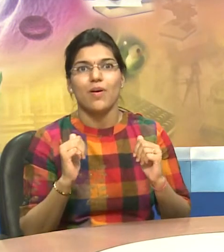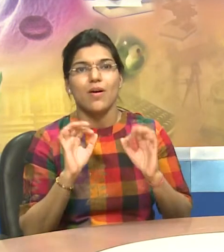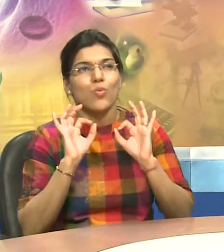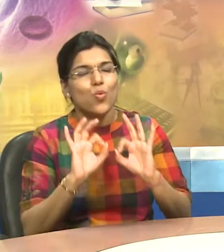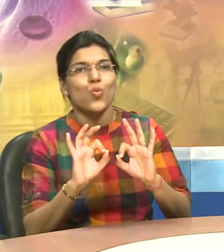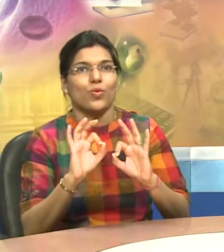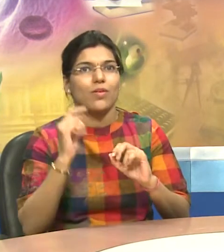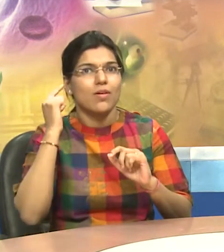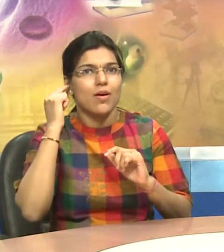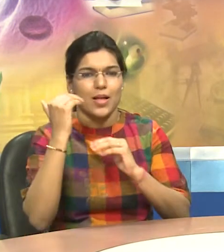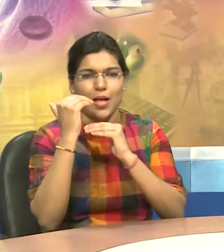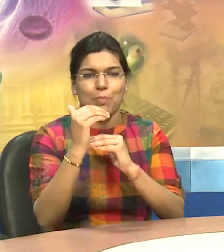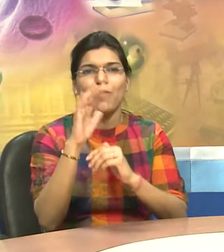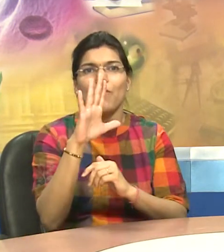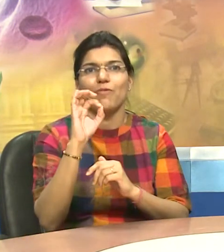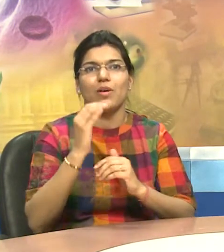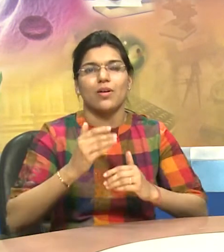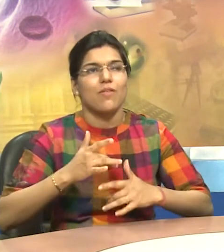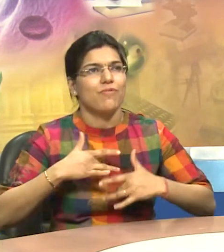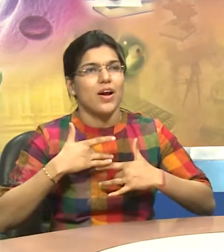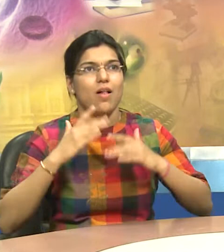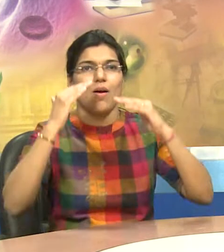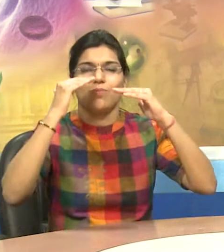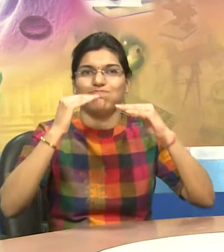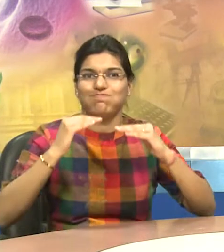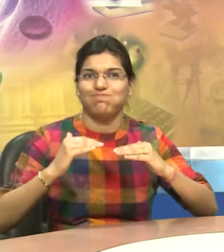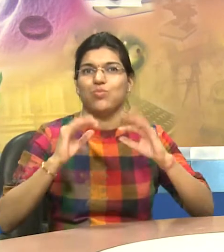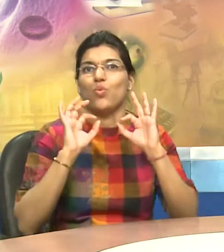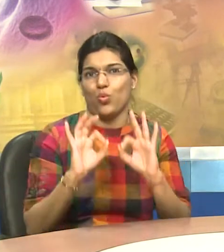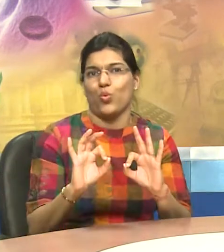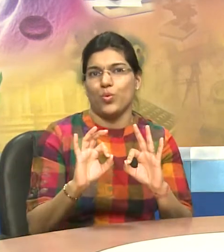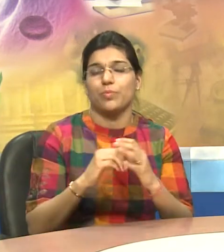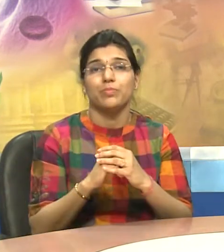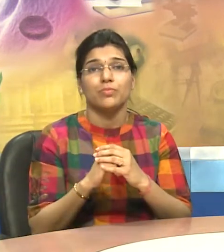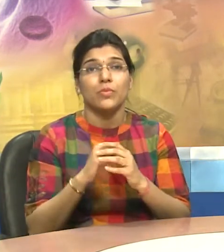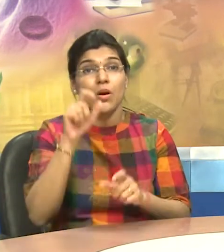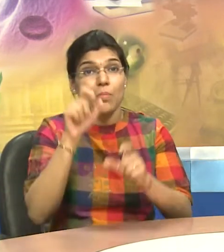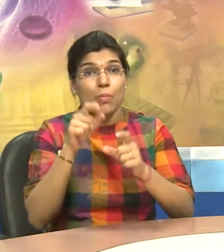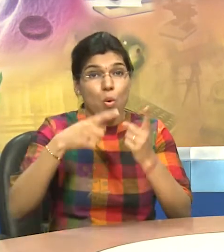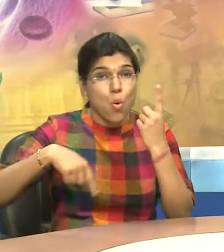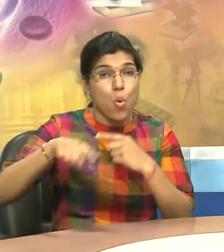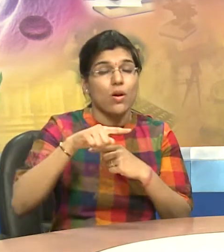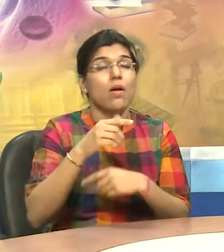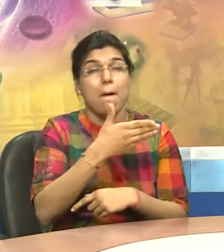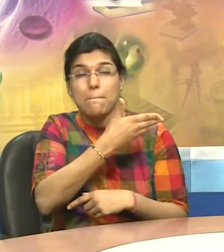classroom are comfortable with that much of noise. 45 to 75 decibels. People